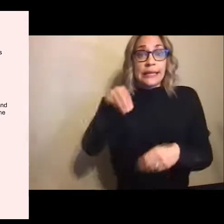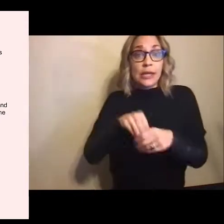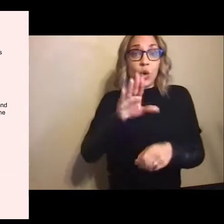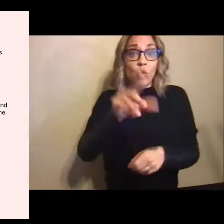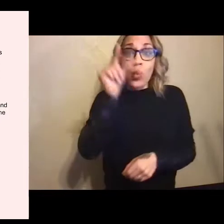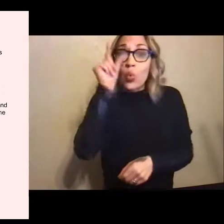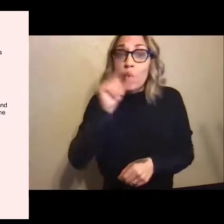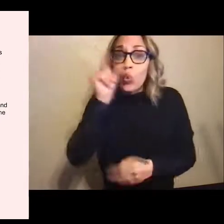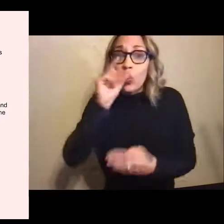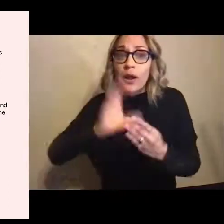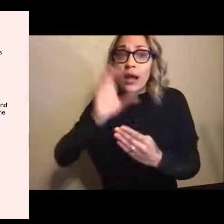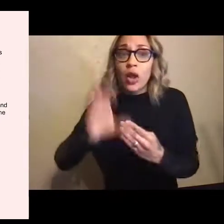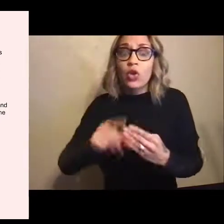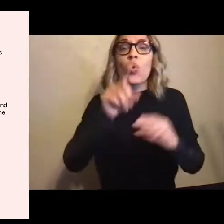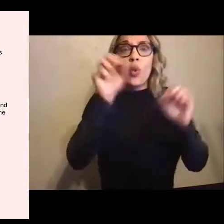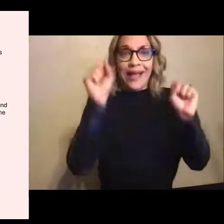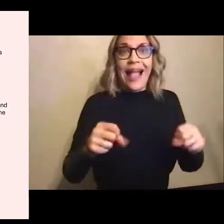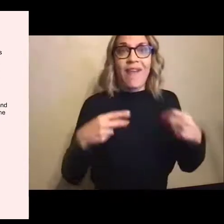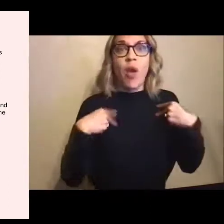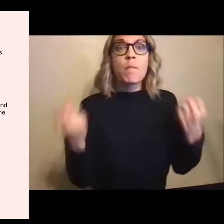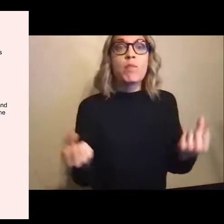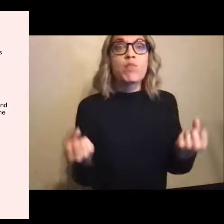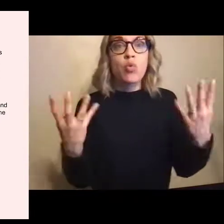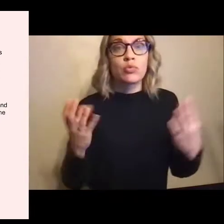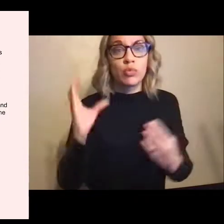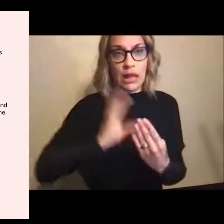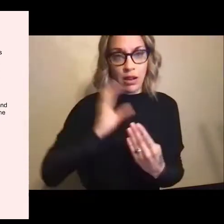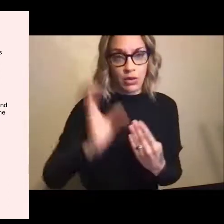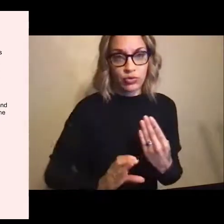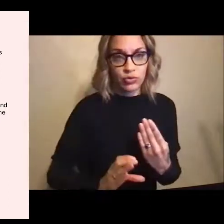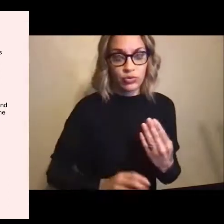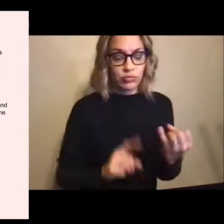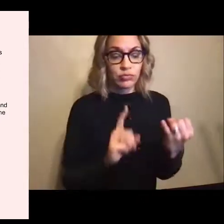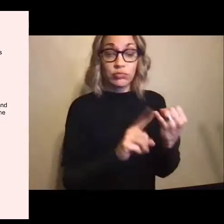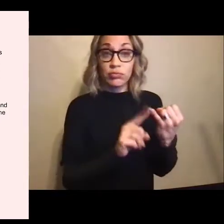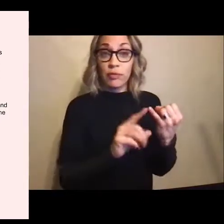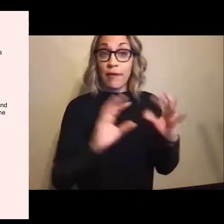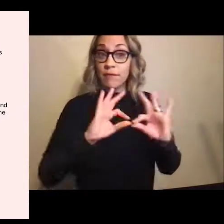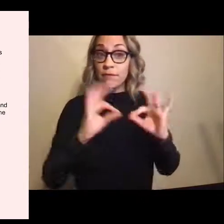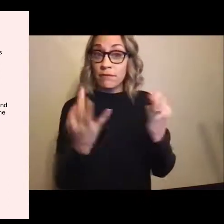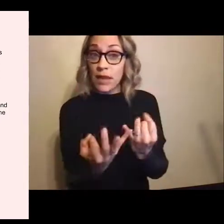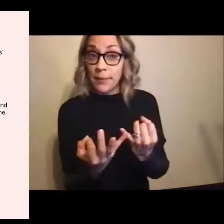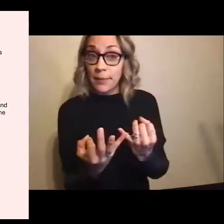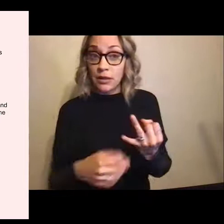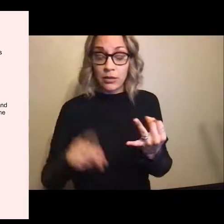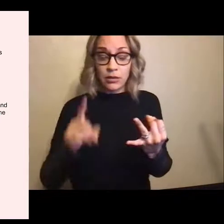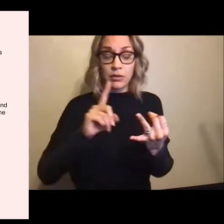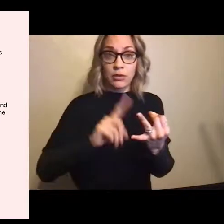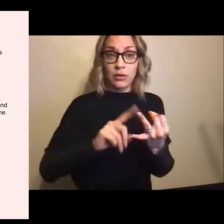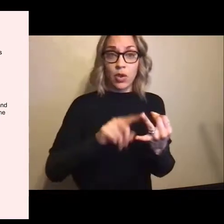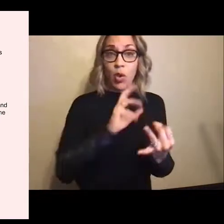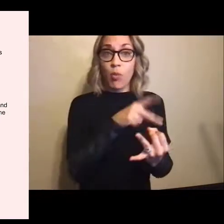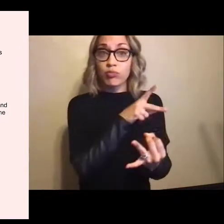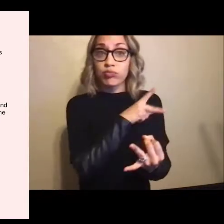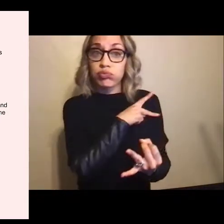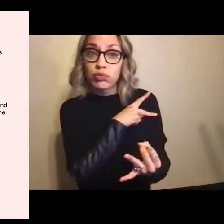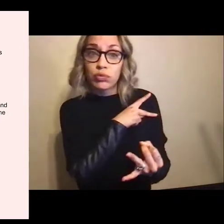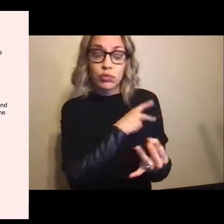you. Or in your Google Calendar, for example, you can have multiple calendars. You